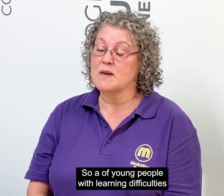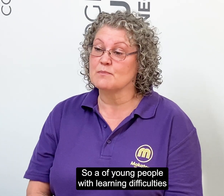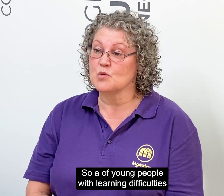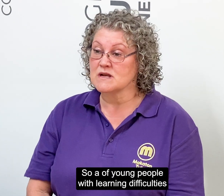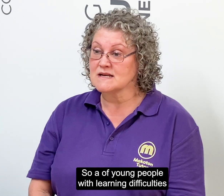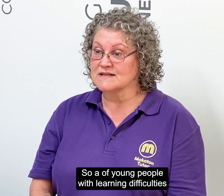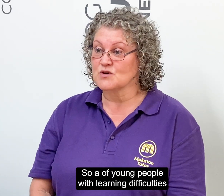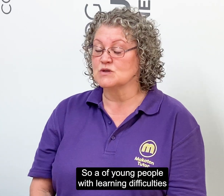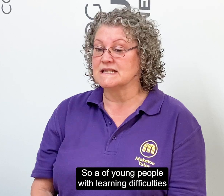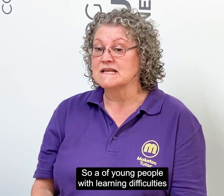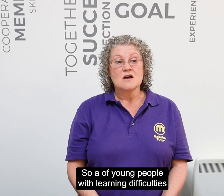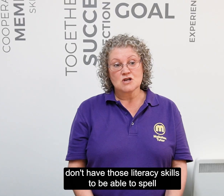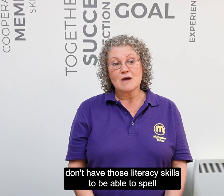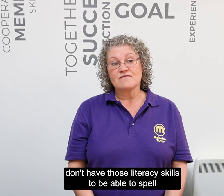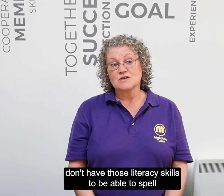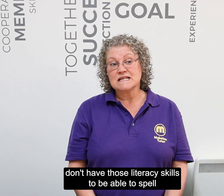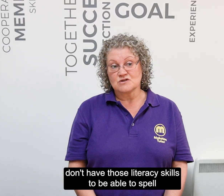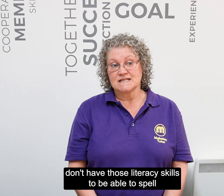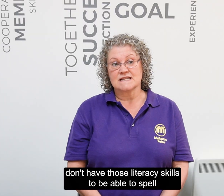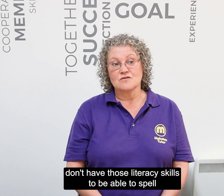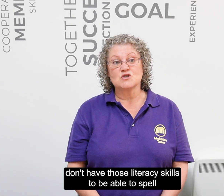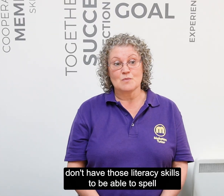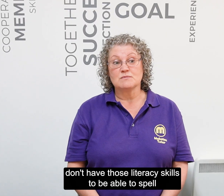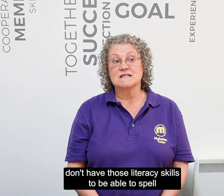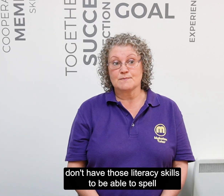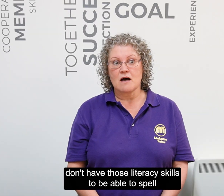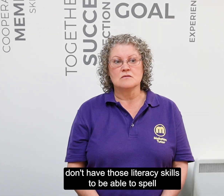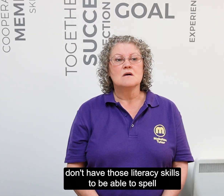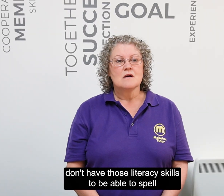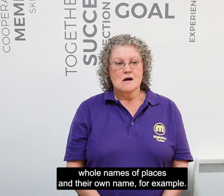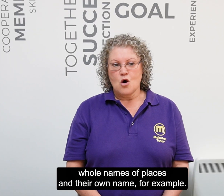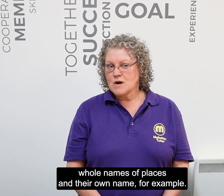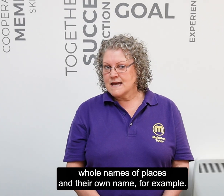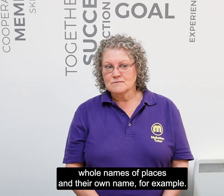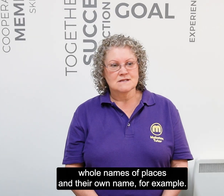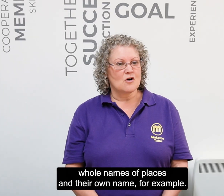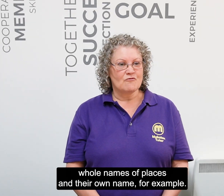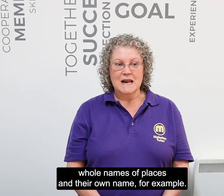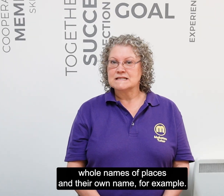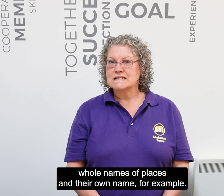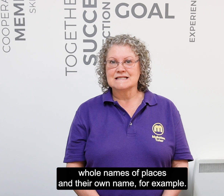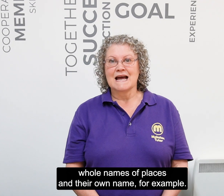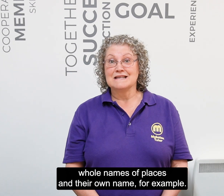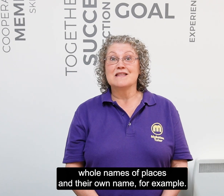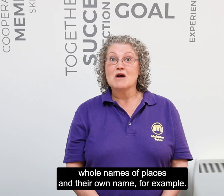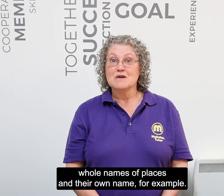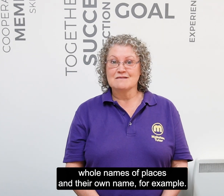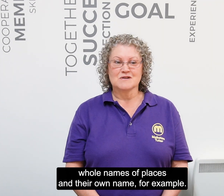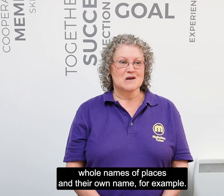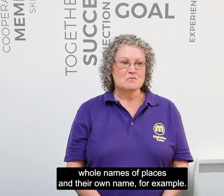people with learning difficulties don't have those literacy skills to be able to spell whole names of places and their own name, for example.